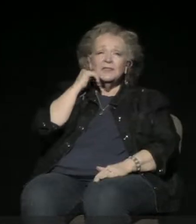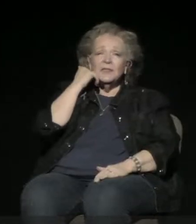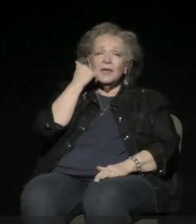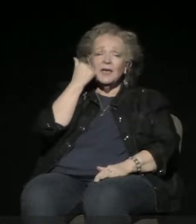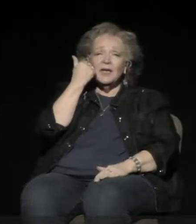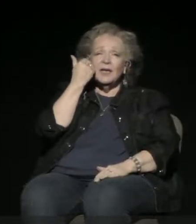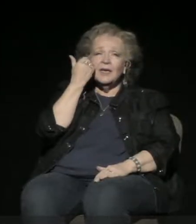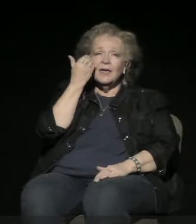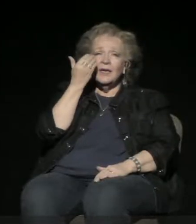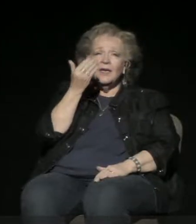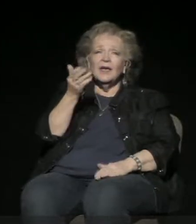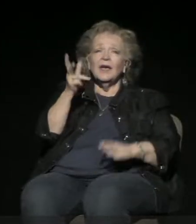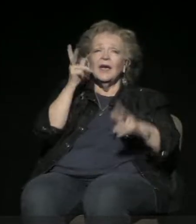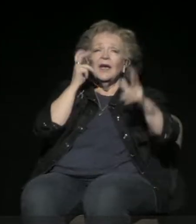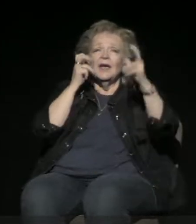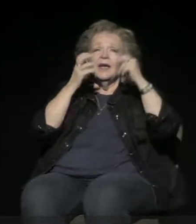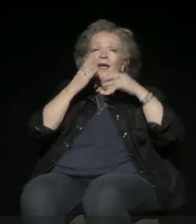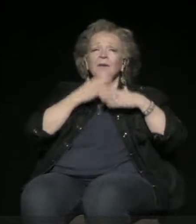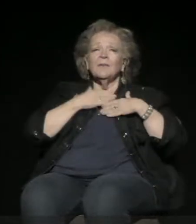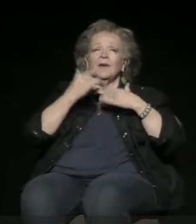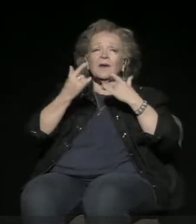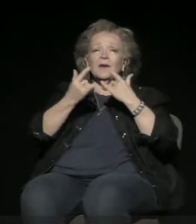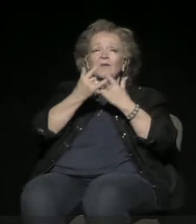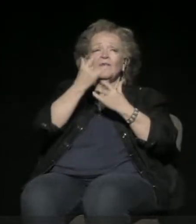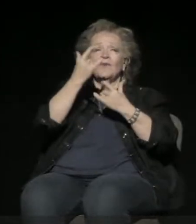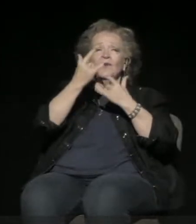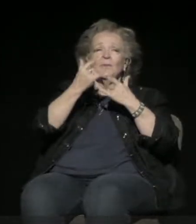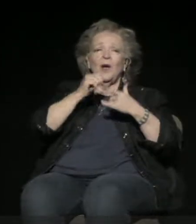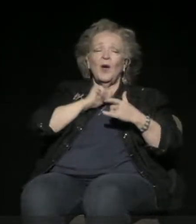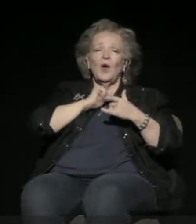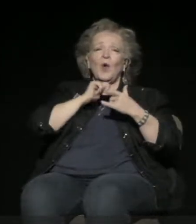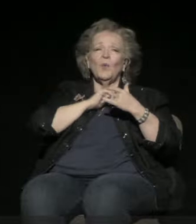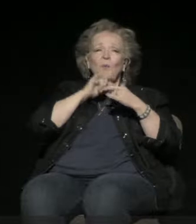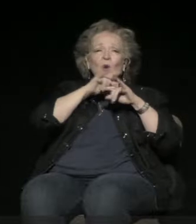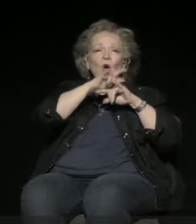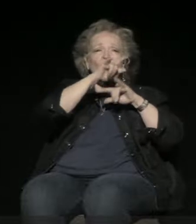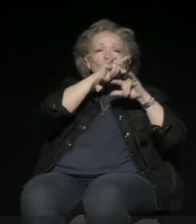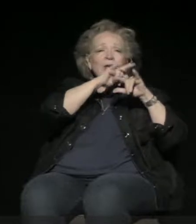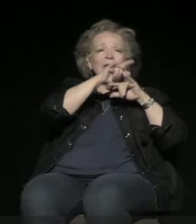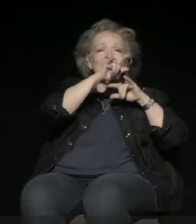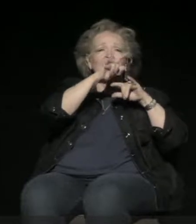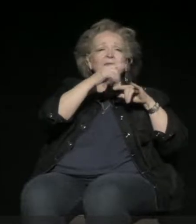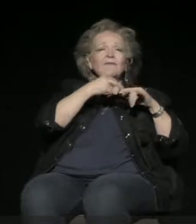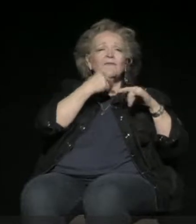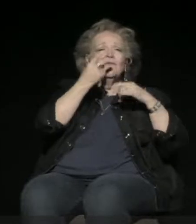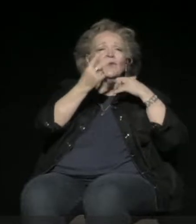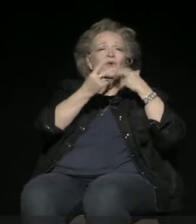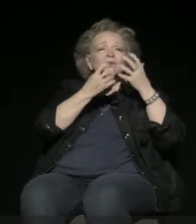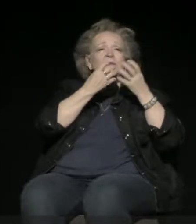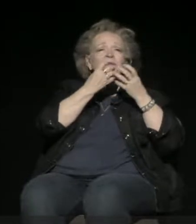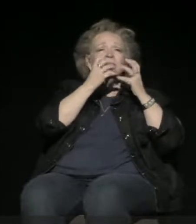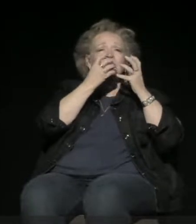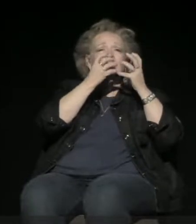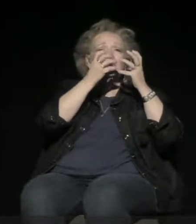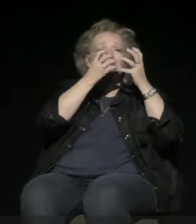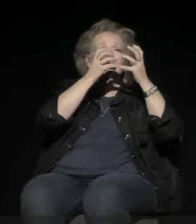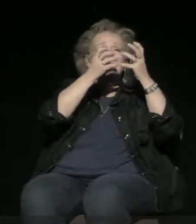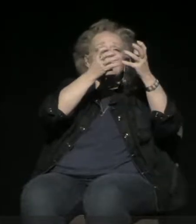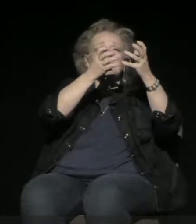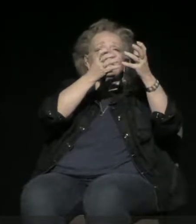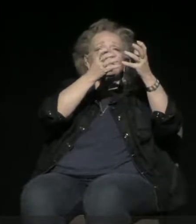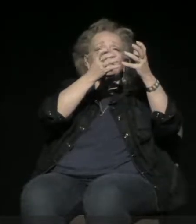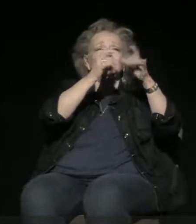Ashamed I hear My mocking Voice Call out Among